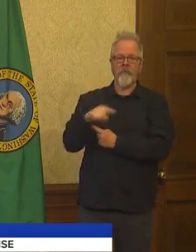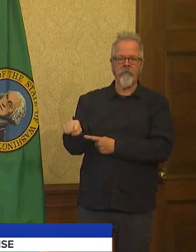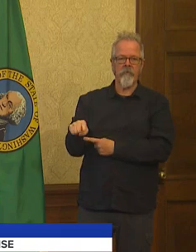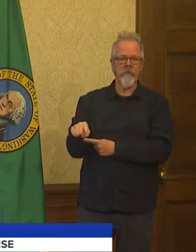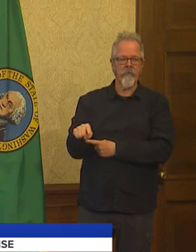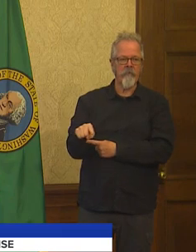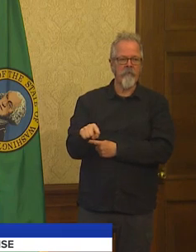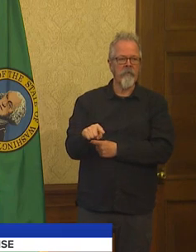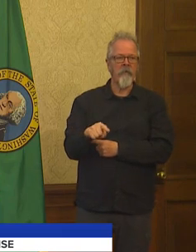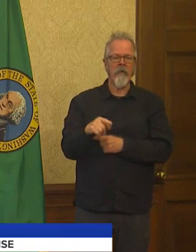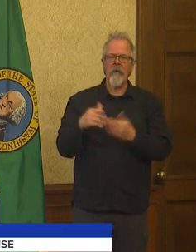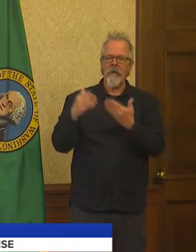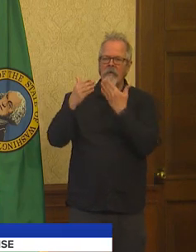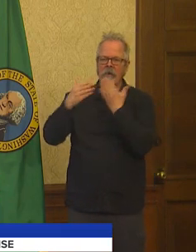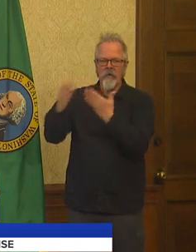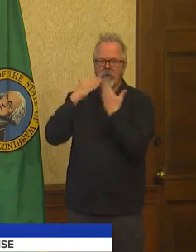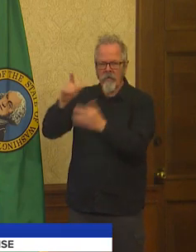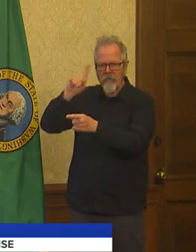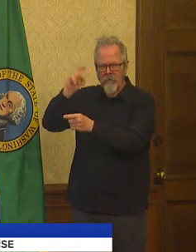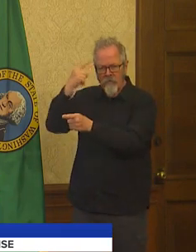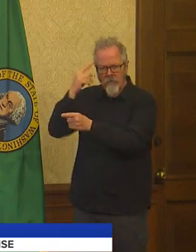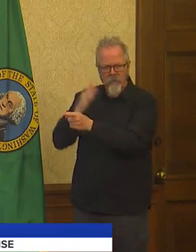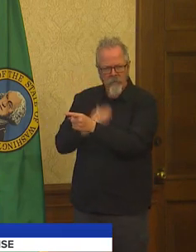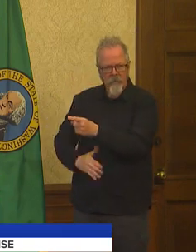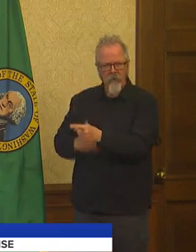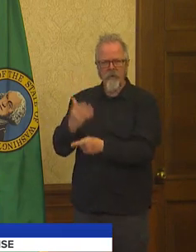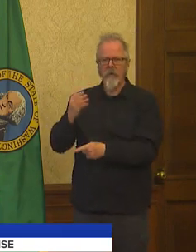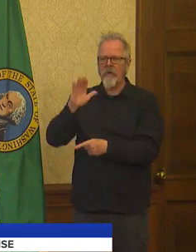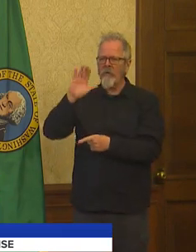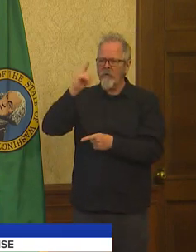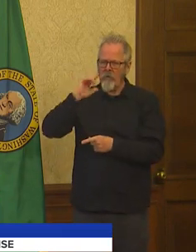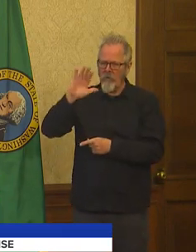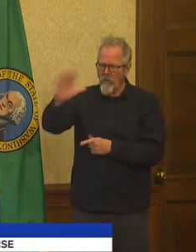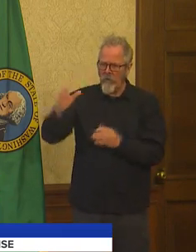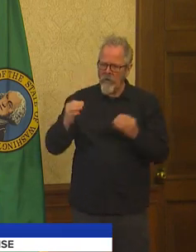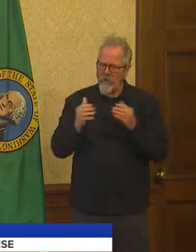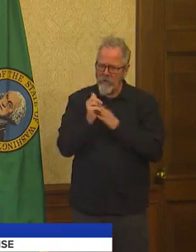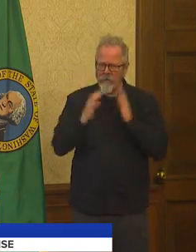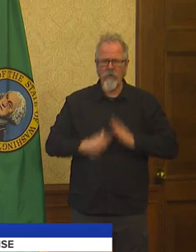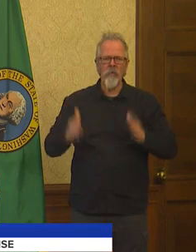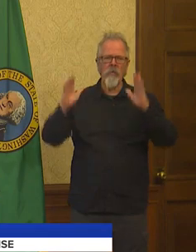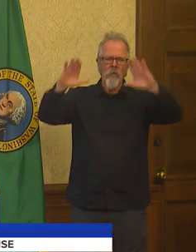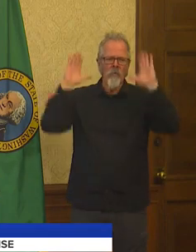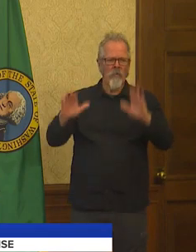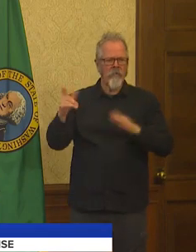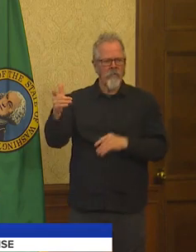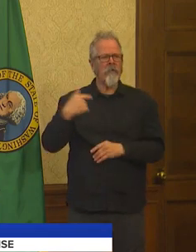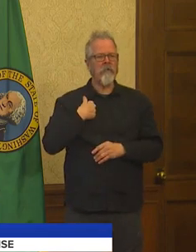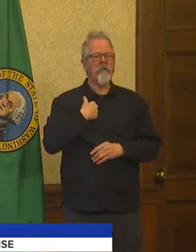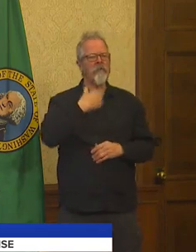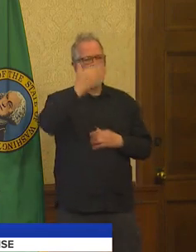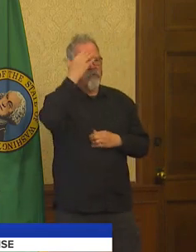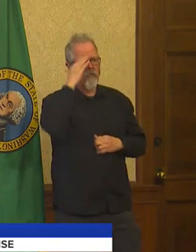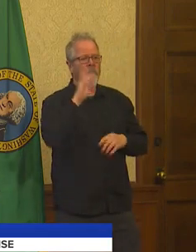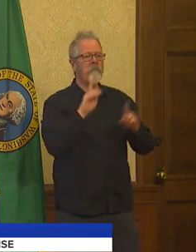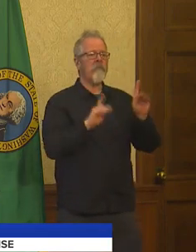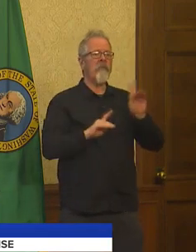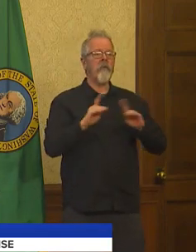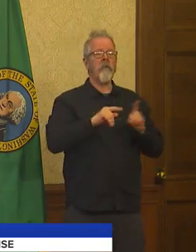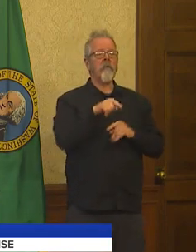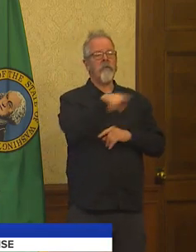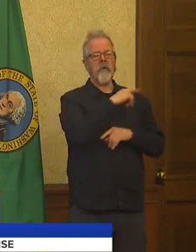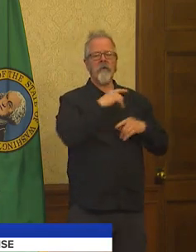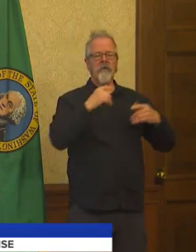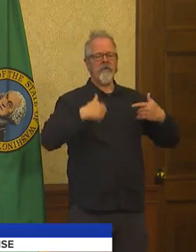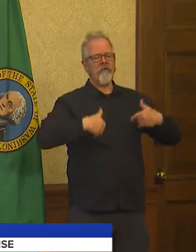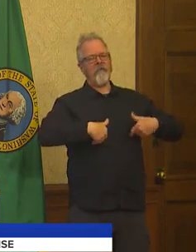the fight against COVID-19. One such sacrifice felt profoundly by those in Washington state, our residents,